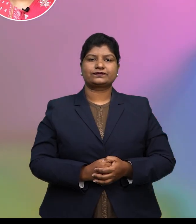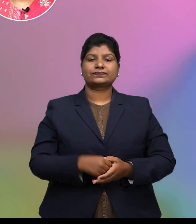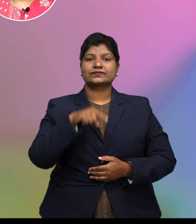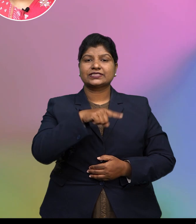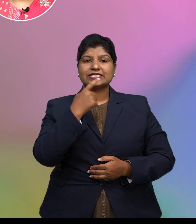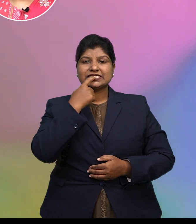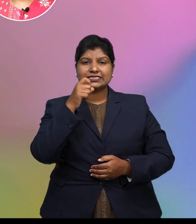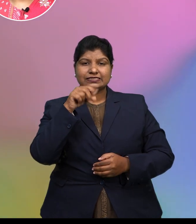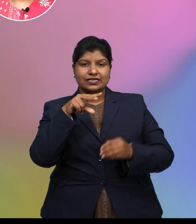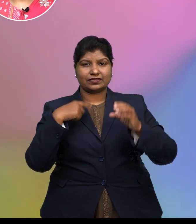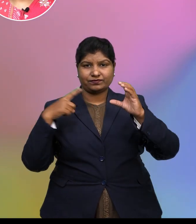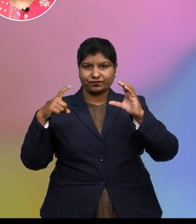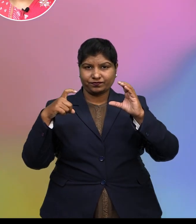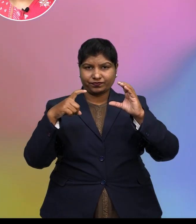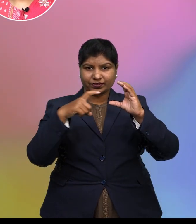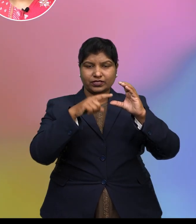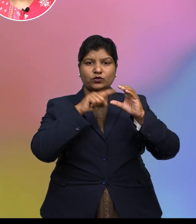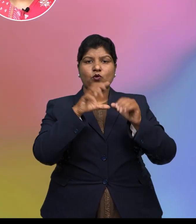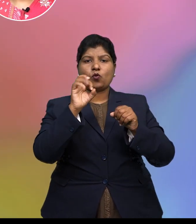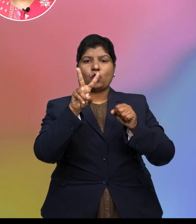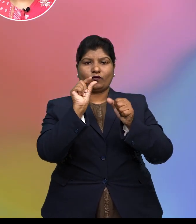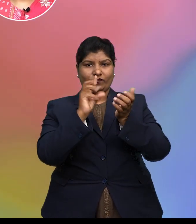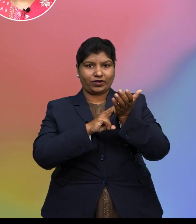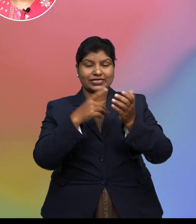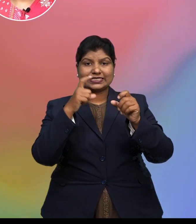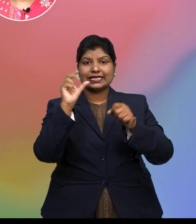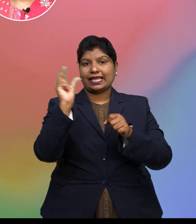The sperm enters into the ovum